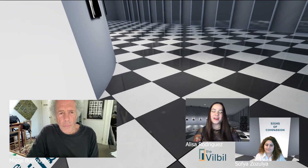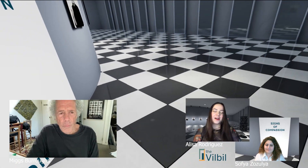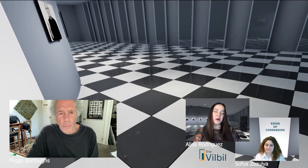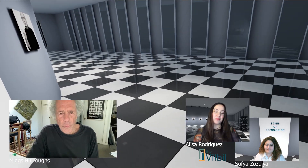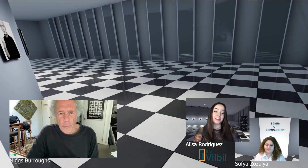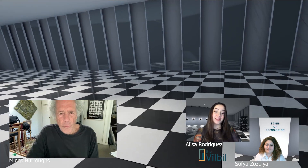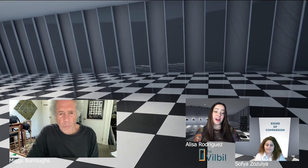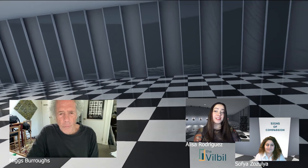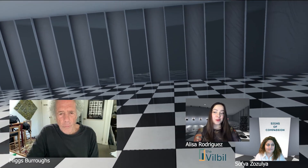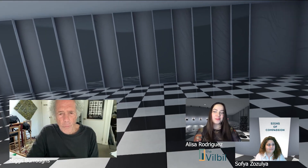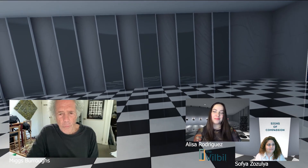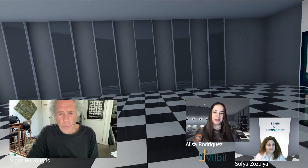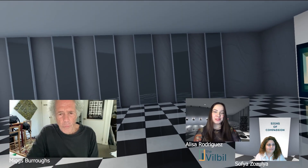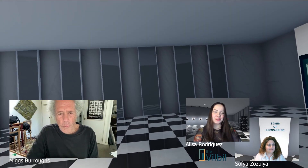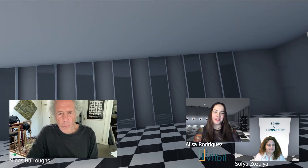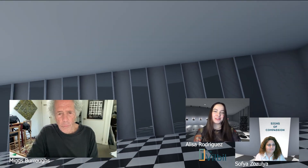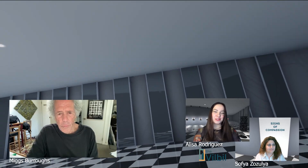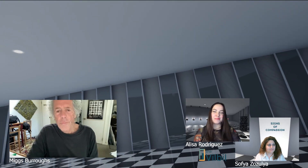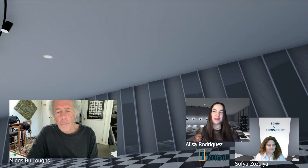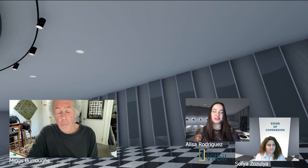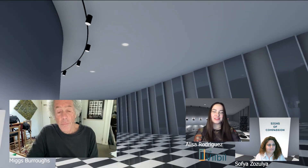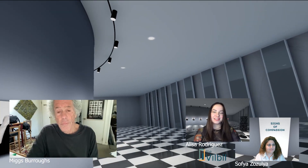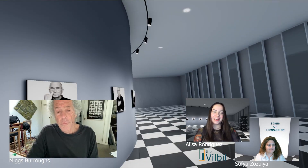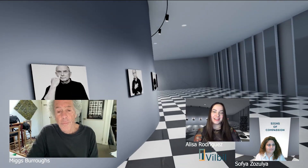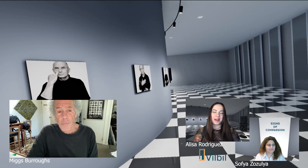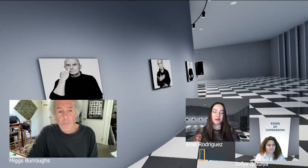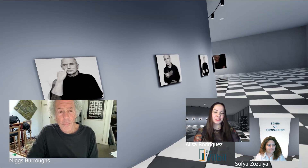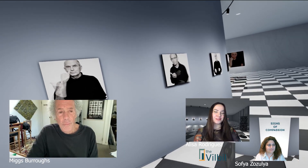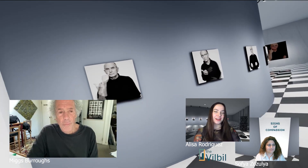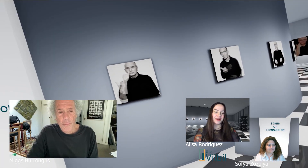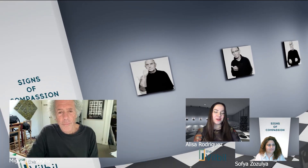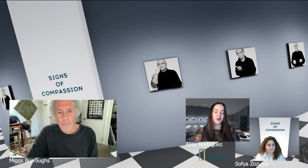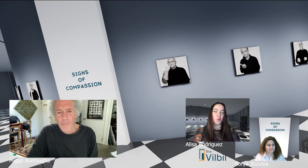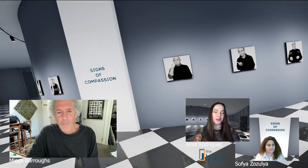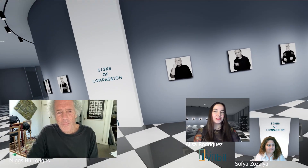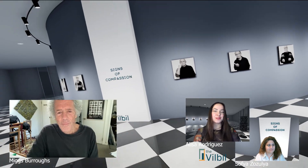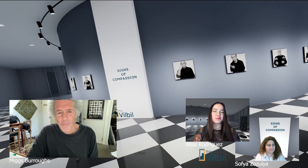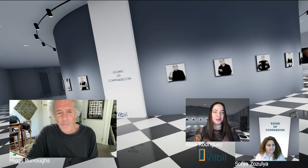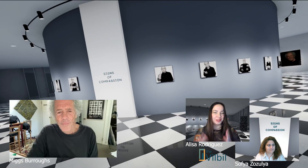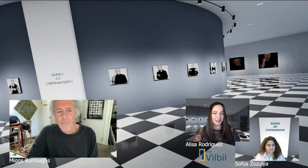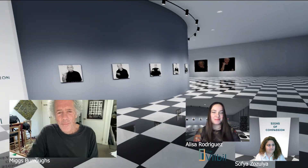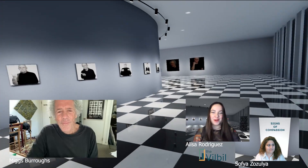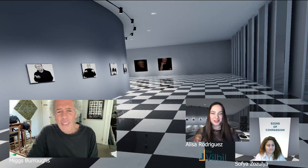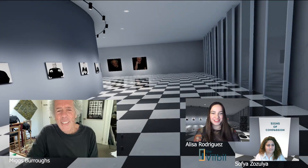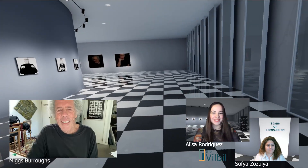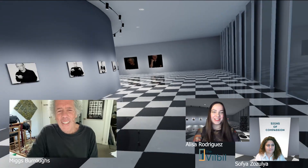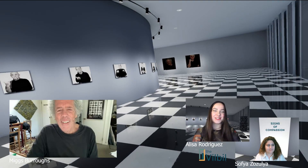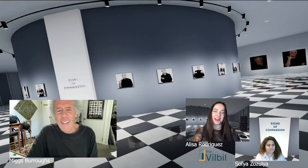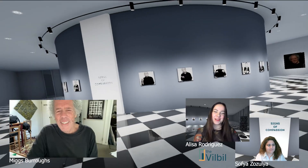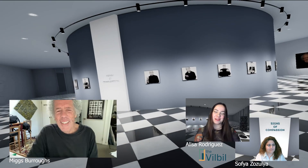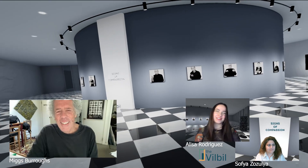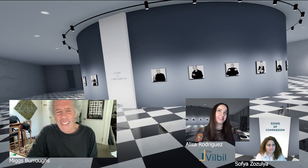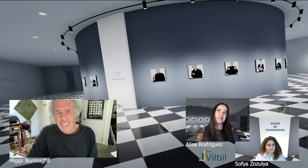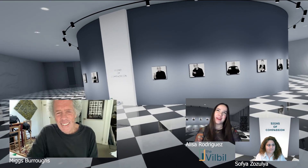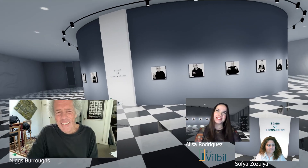Yeah, and I saw that picture that you just mentioned, and I'm actually going to put it in the post if that's okay, because it's